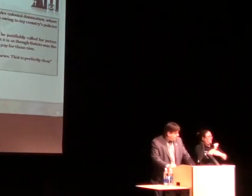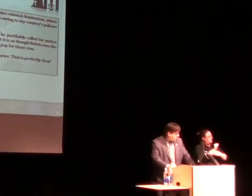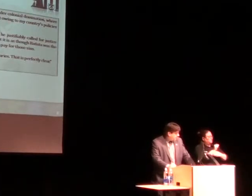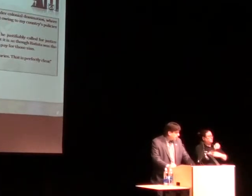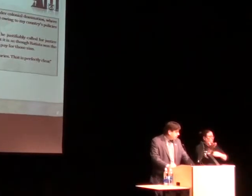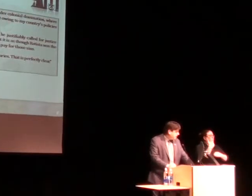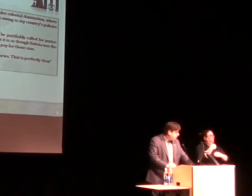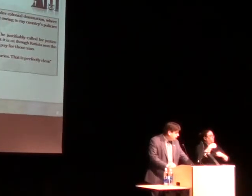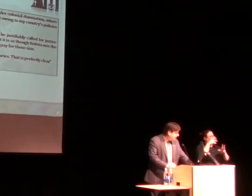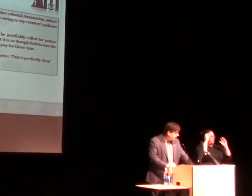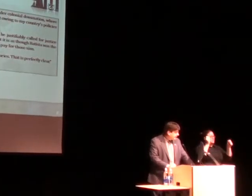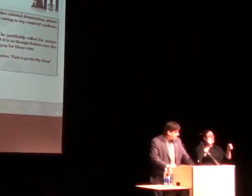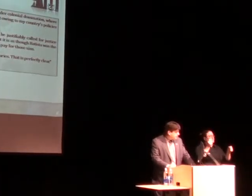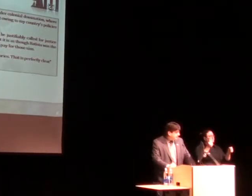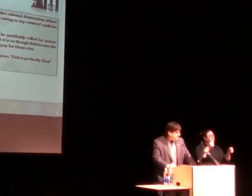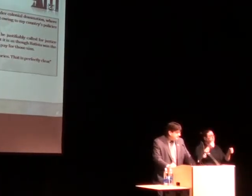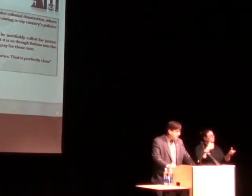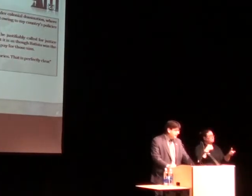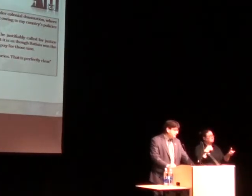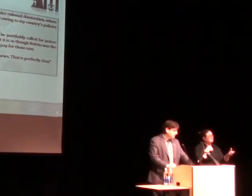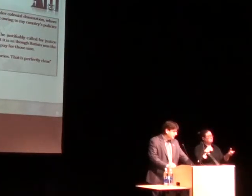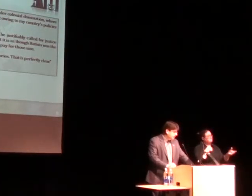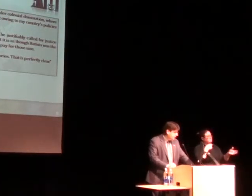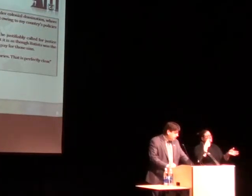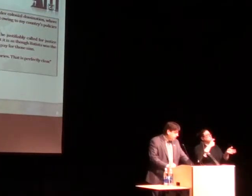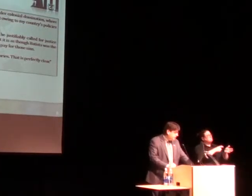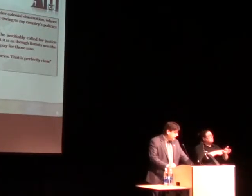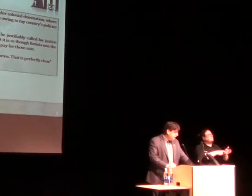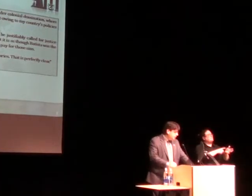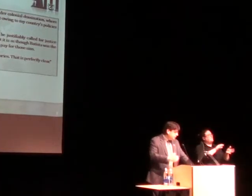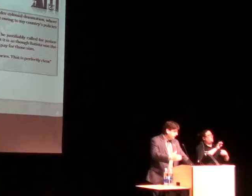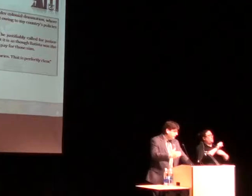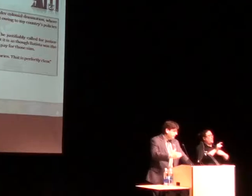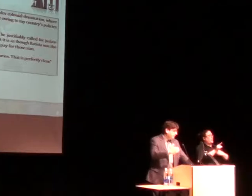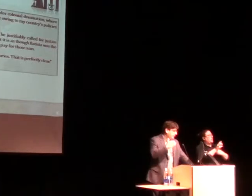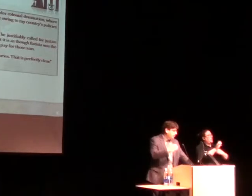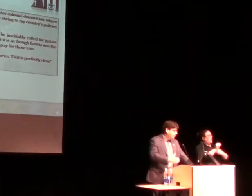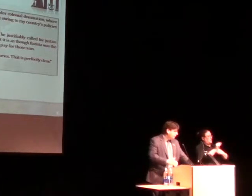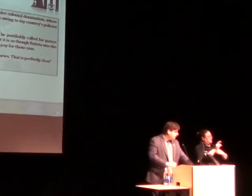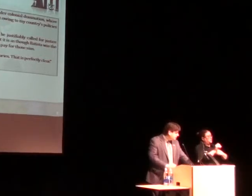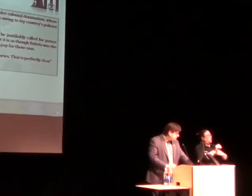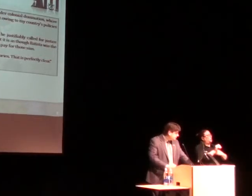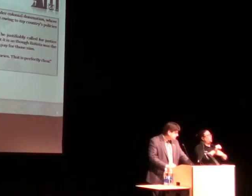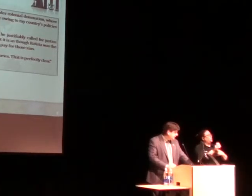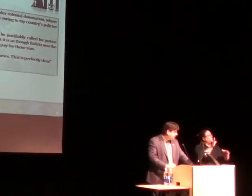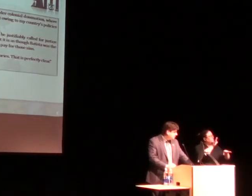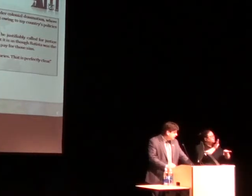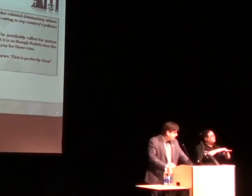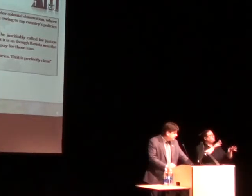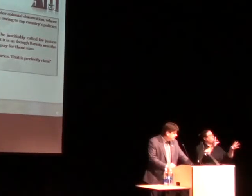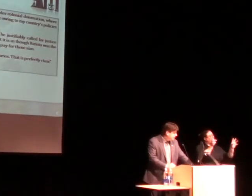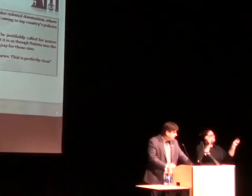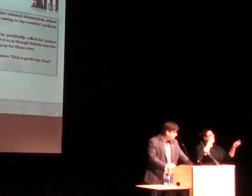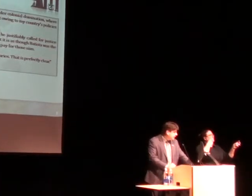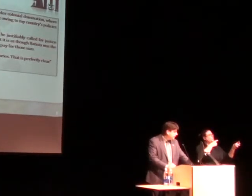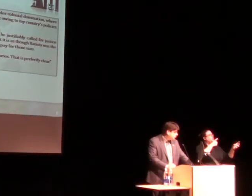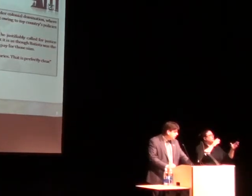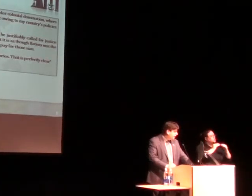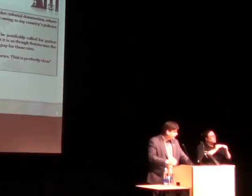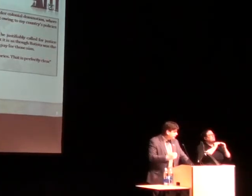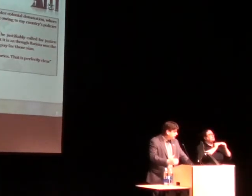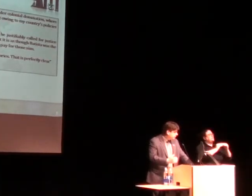approve the proclamation which Fidel Castro made in the Sierra Maestra, when he justifiably called for justice and especially yearned to